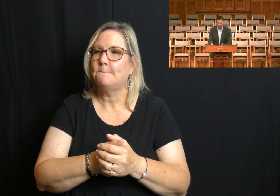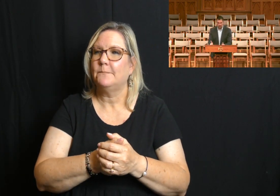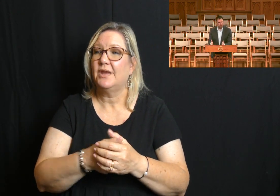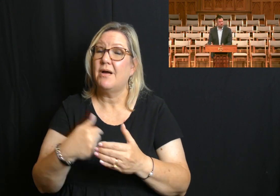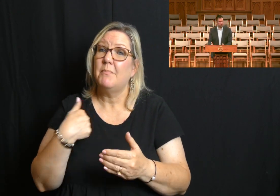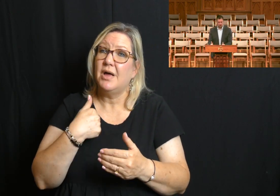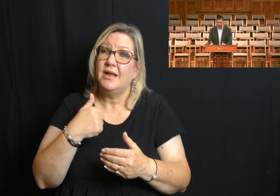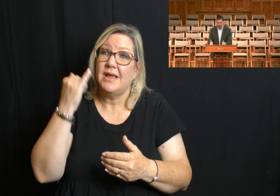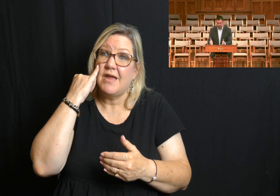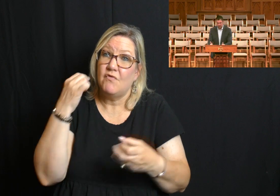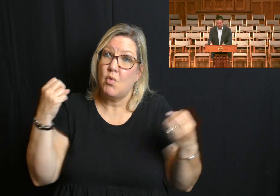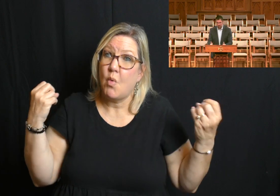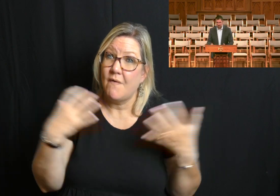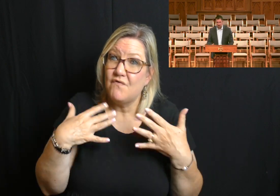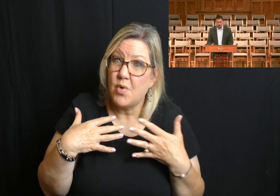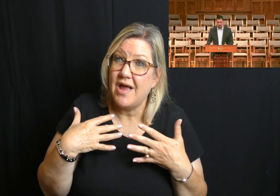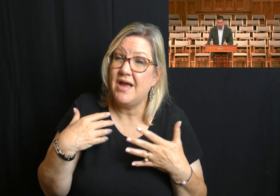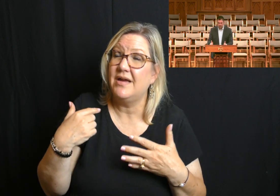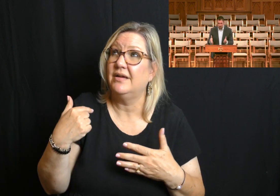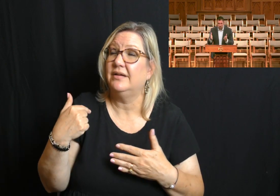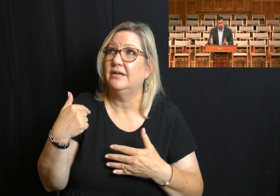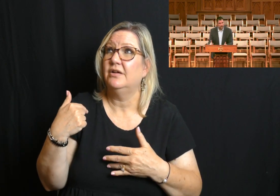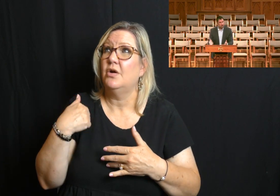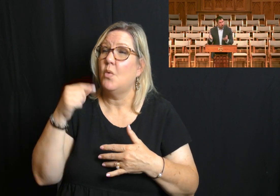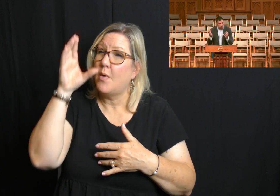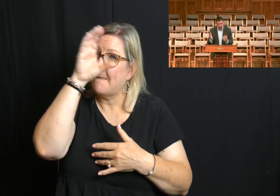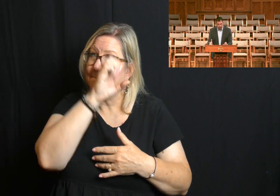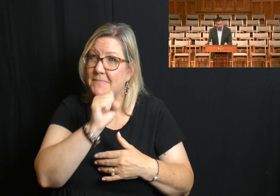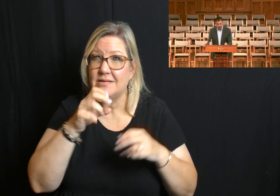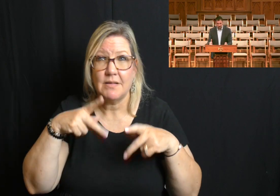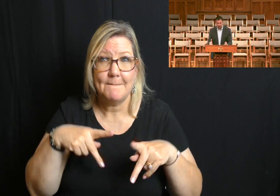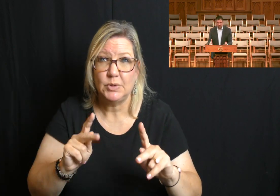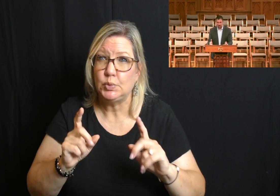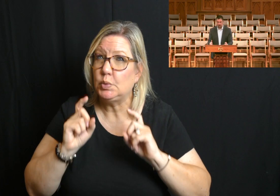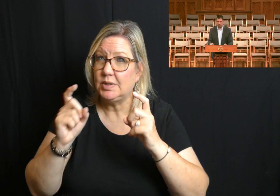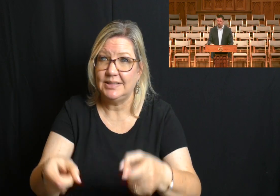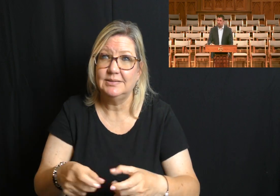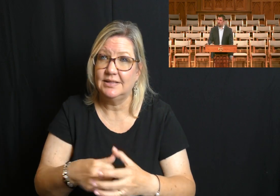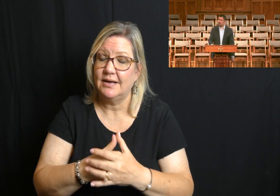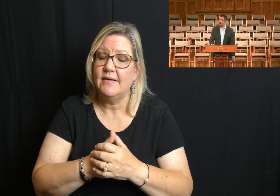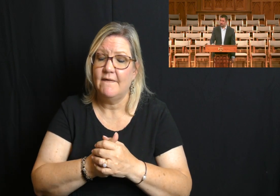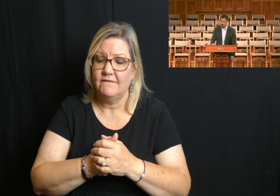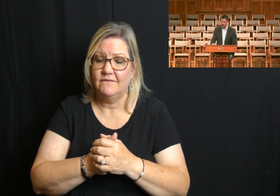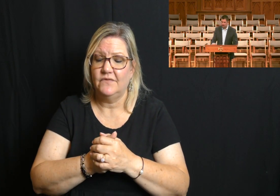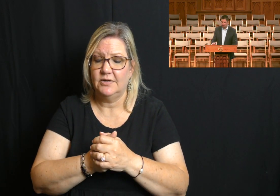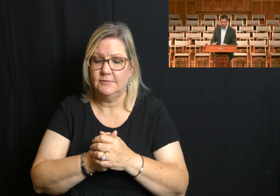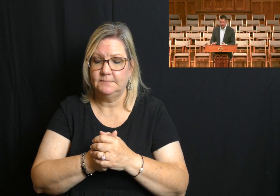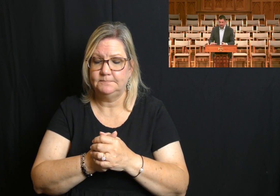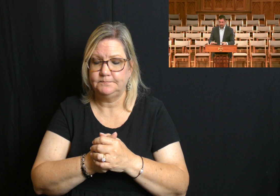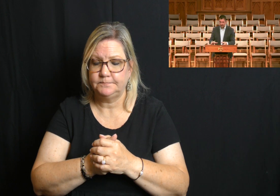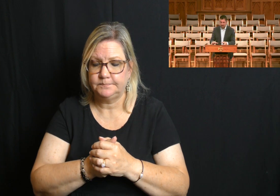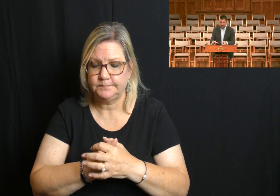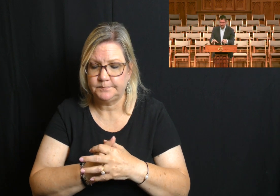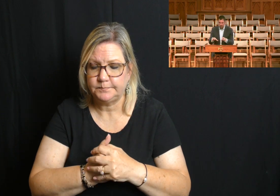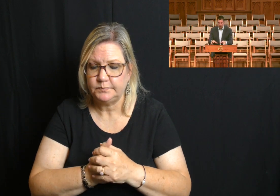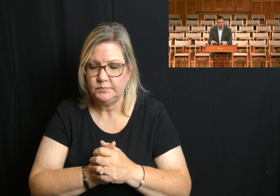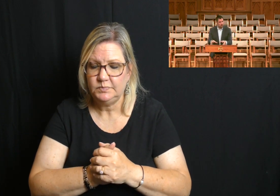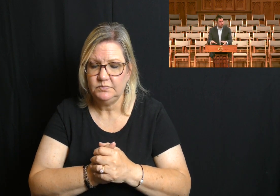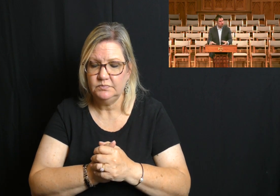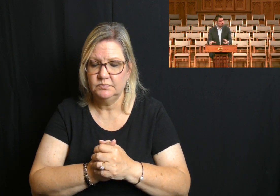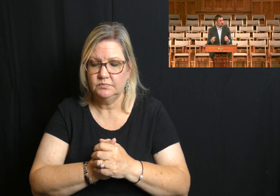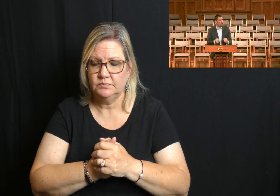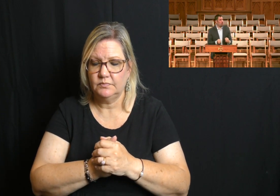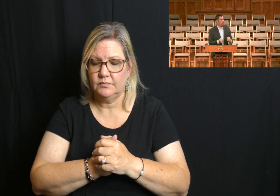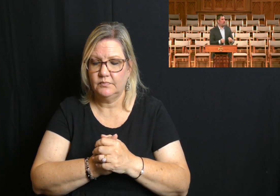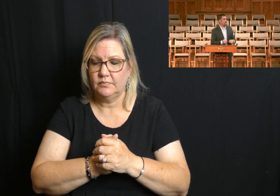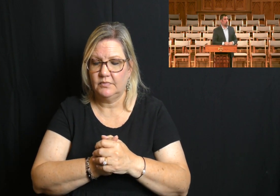to invest. We miss opportunities to give. We miss great opportunities. But the greater tragedy is that the money that